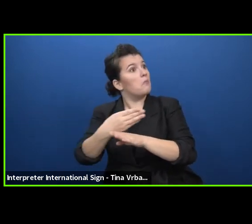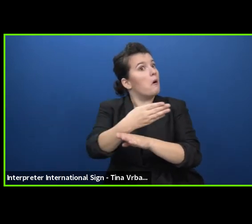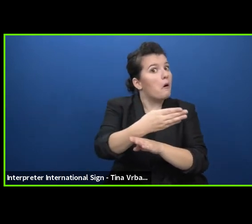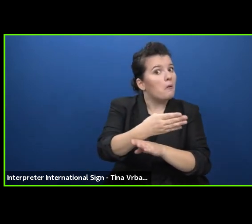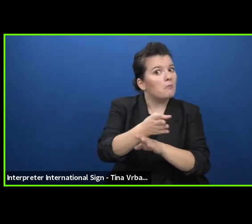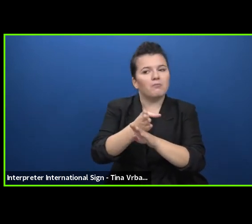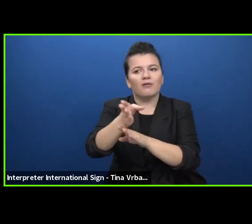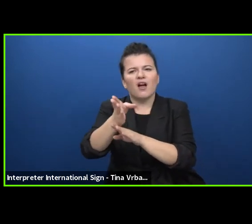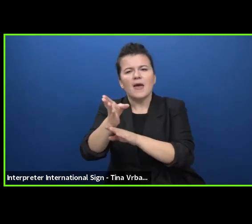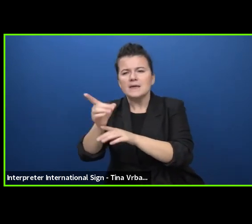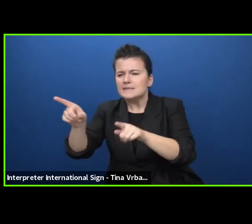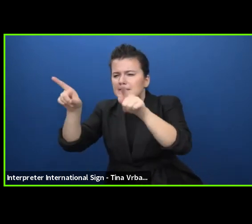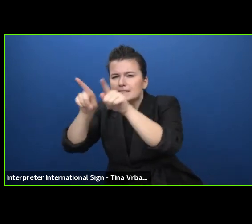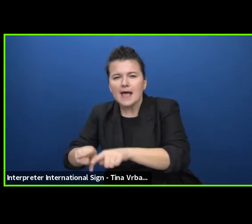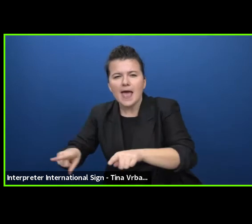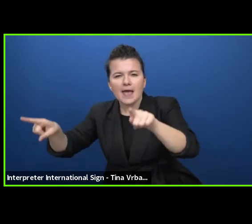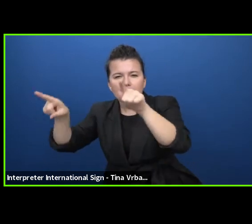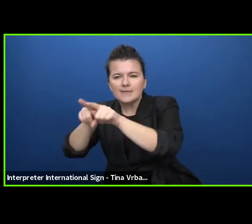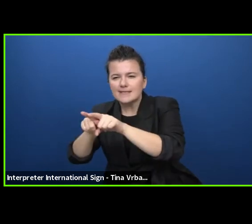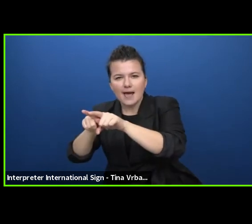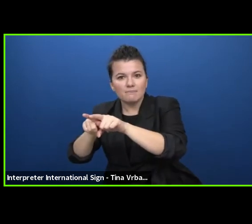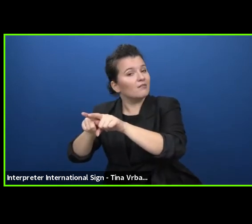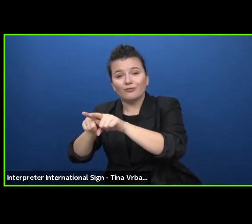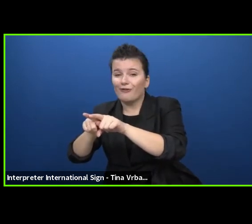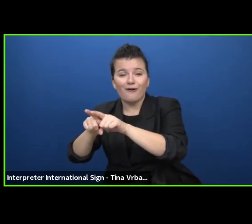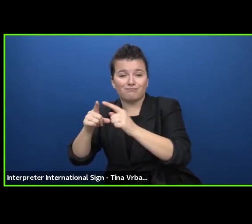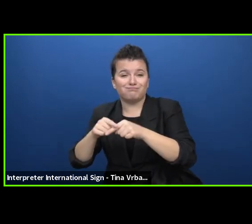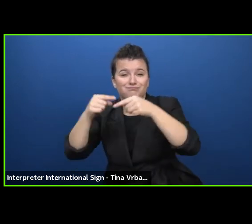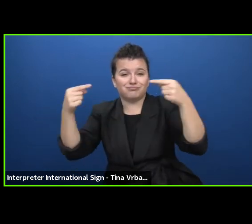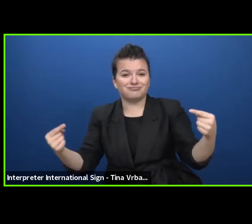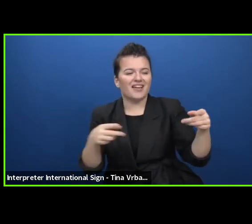No metrics. Symbiosis without management.